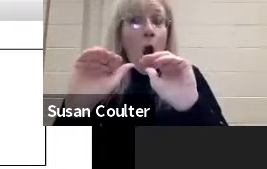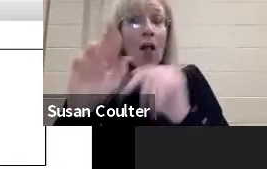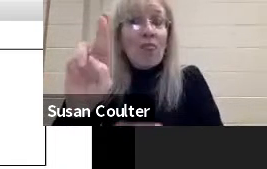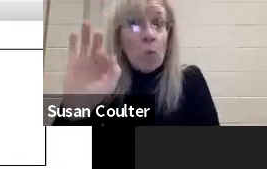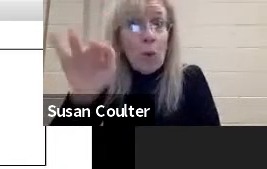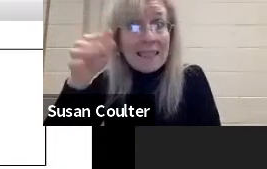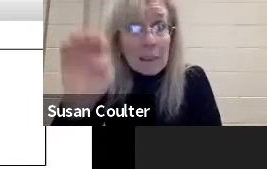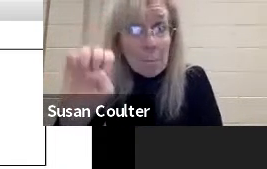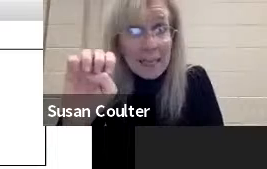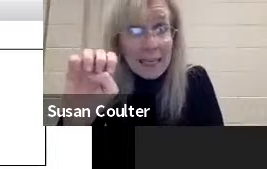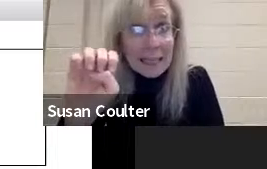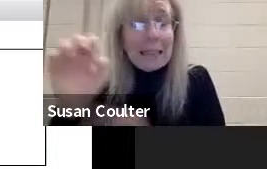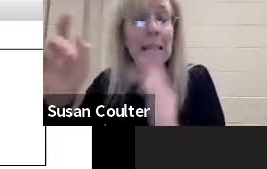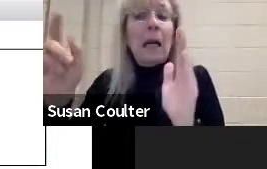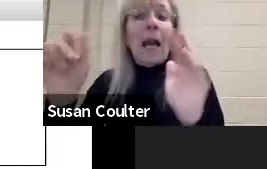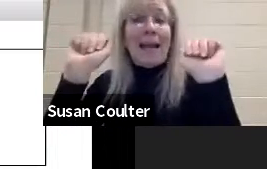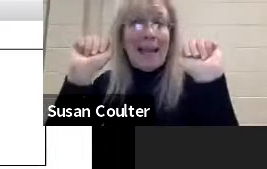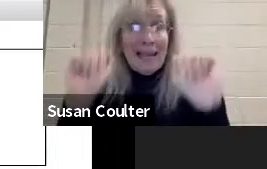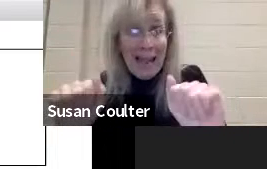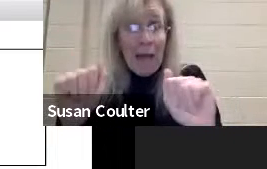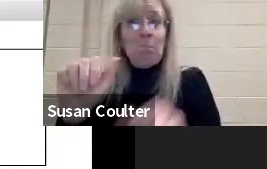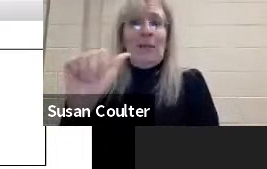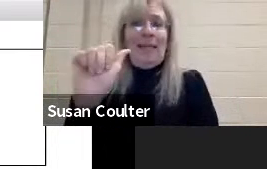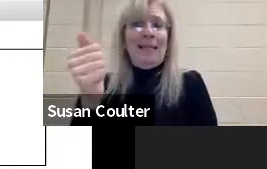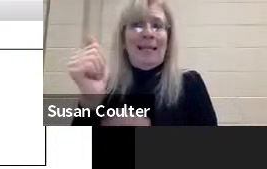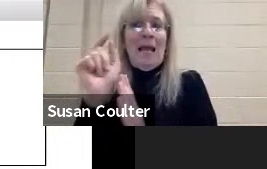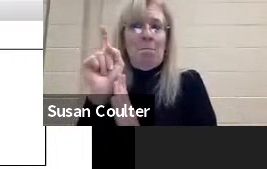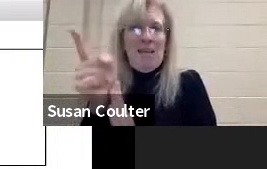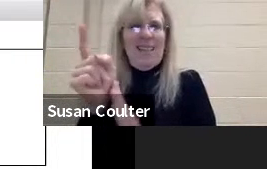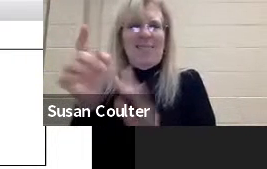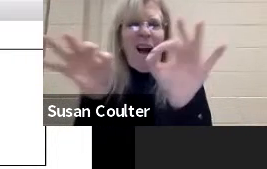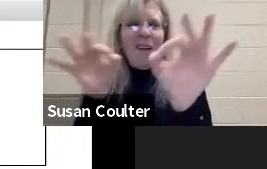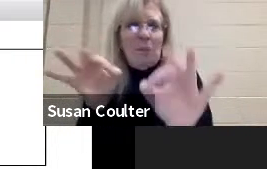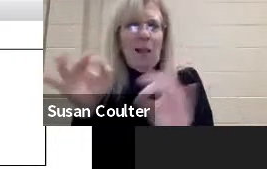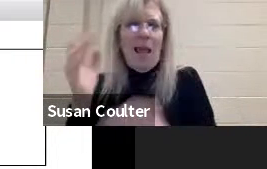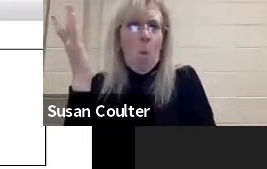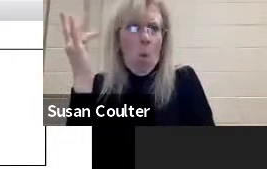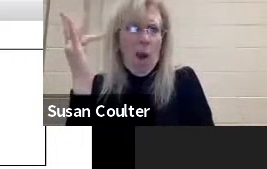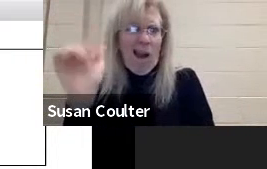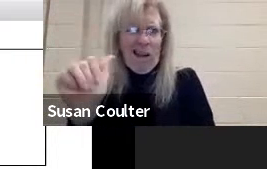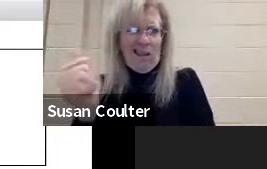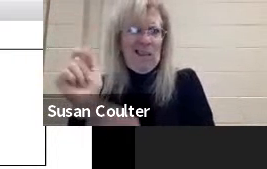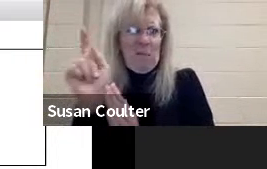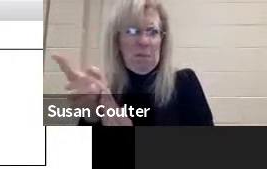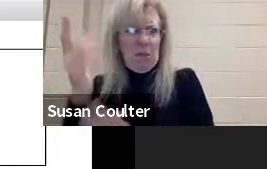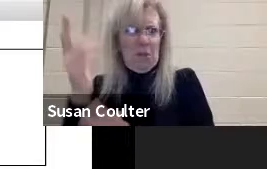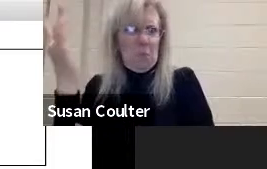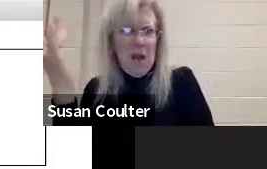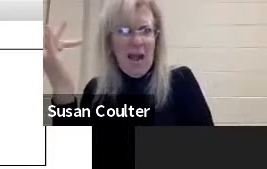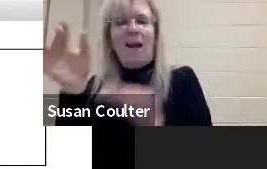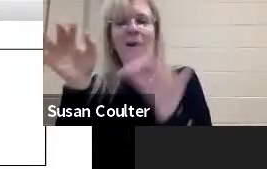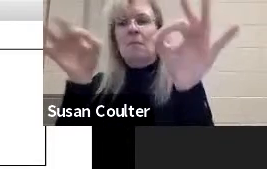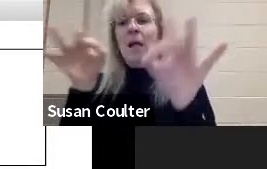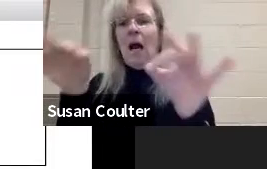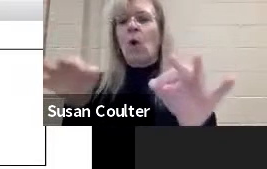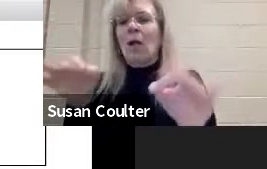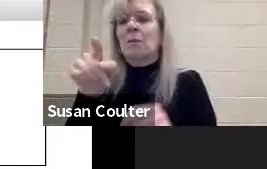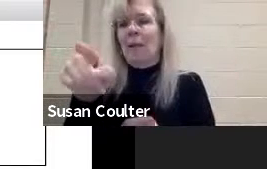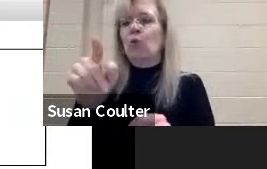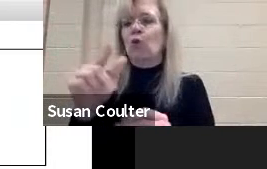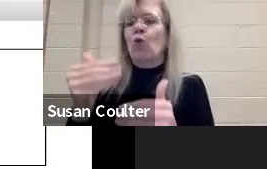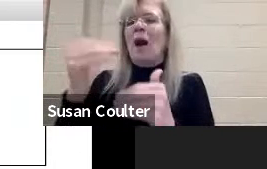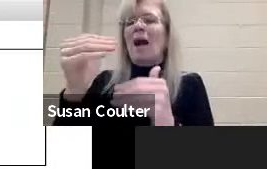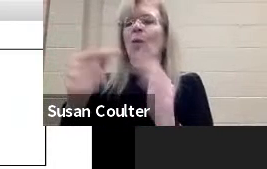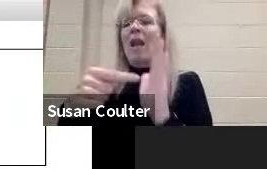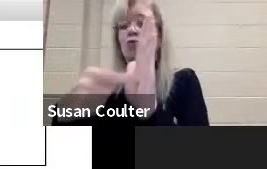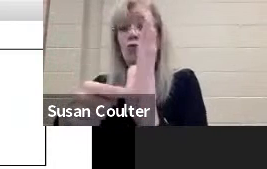Depending on the recipe, can be 10 minutes. I'll explain why 10 minutes, why. I will